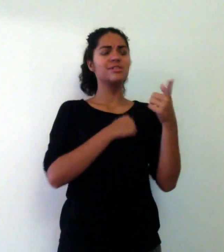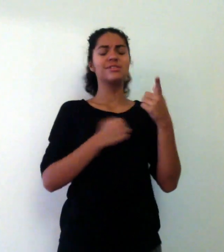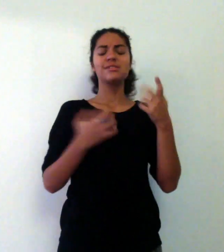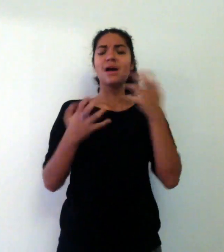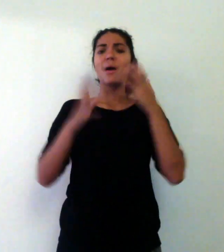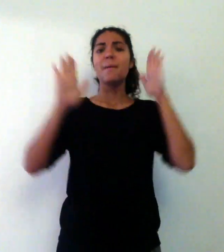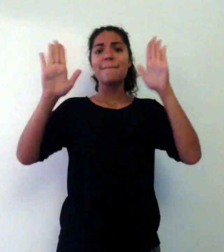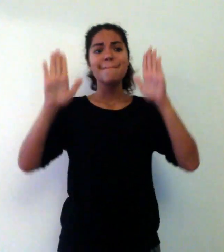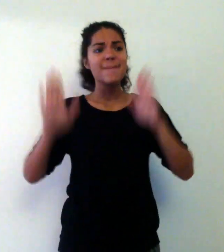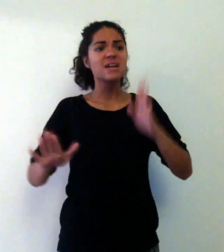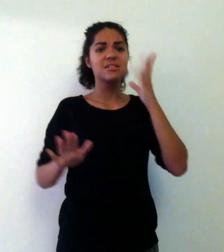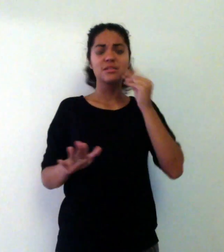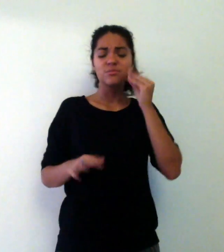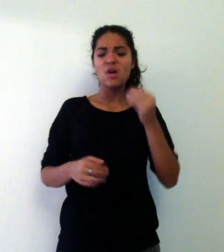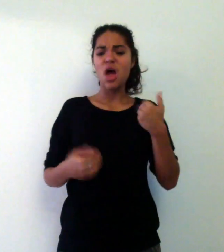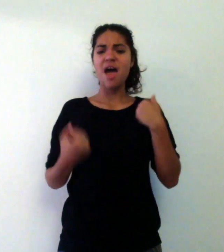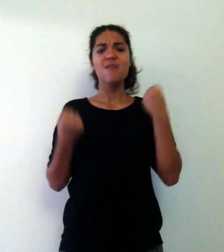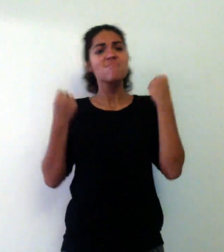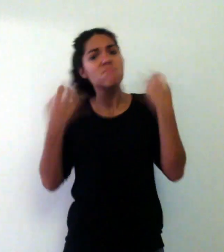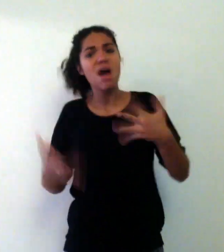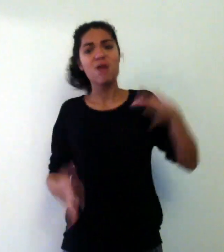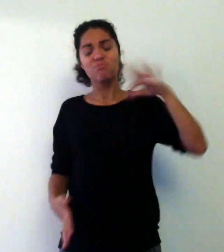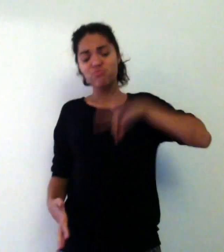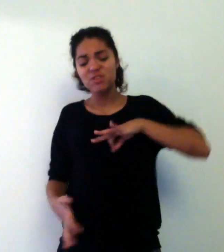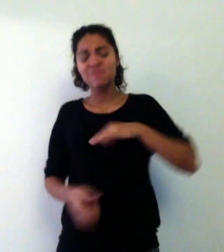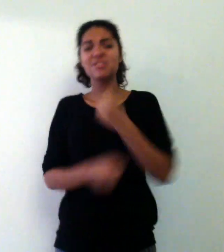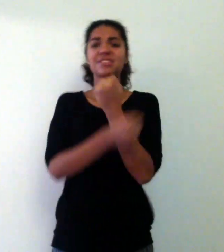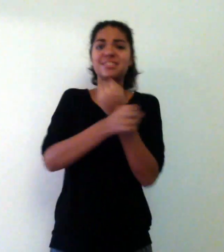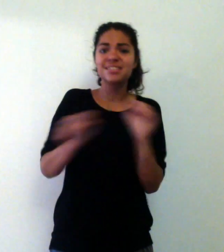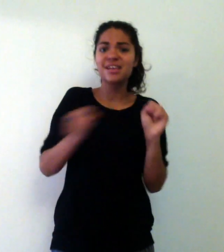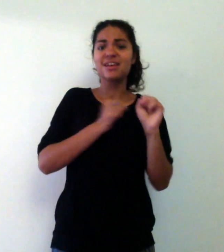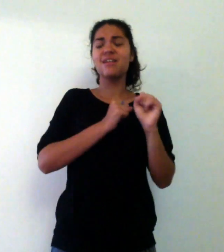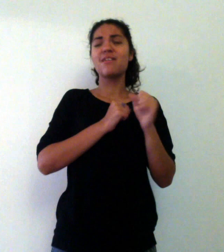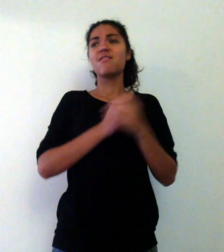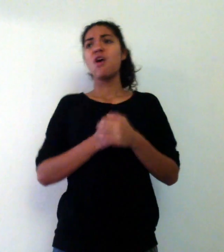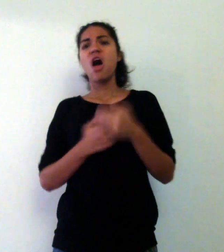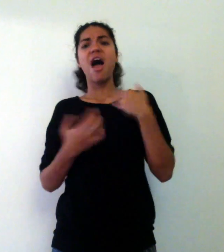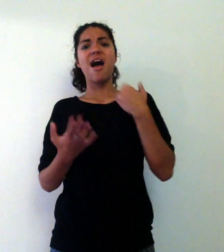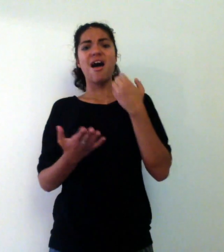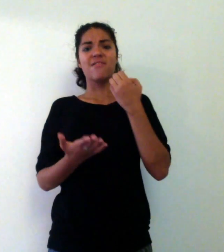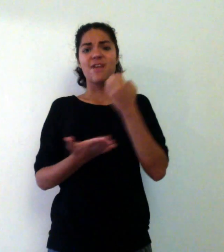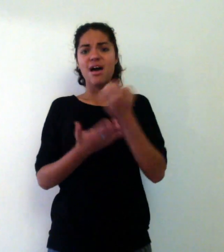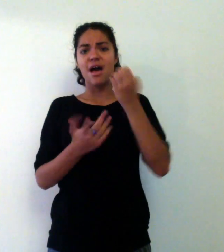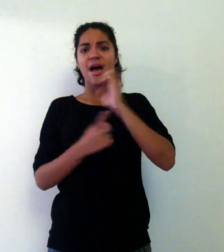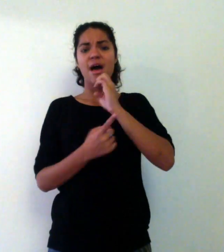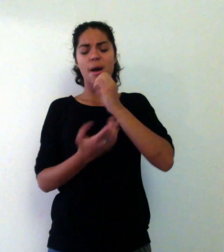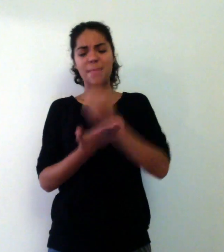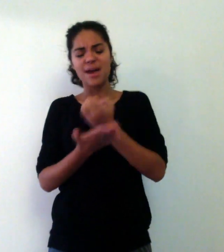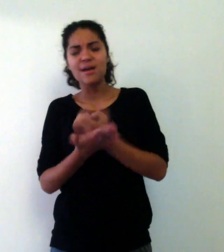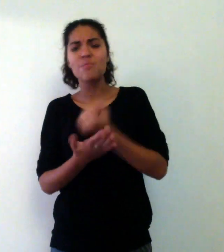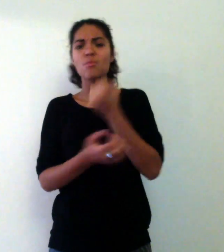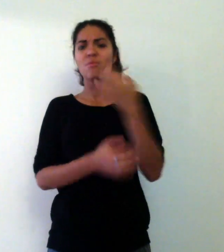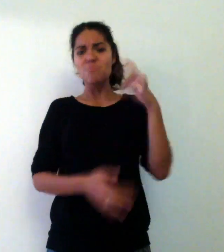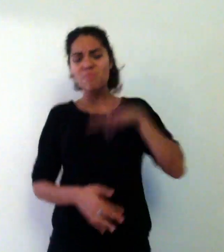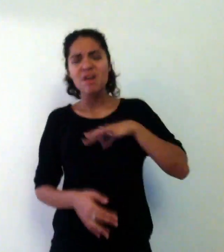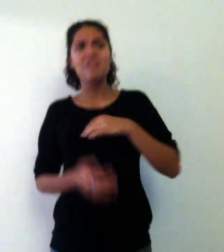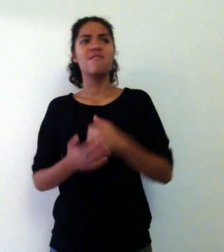us, all the privileges, all the economic benefits, all the loveliness around us, that in these nations we